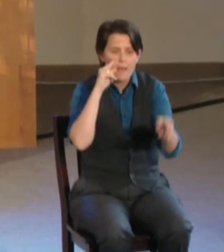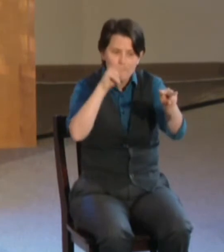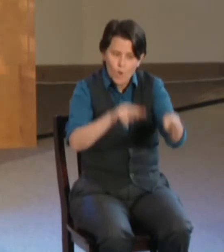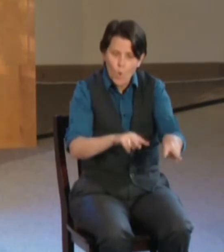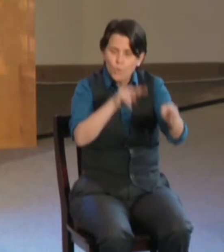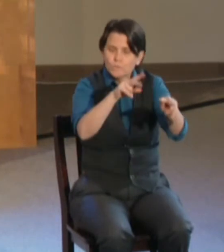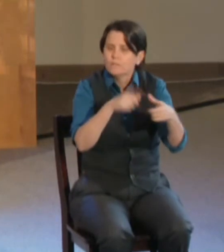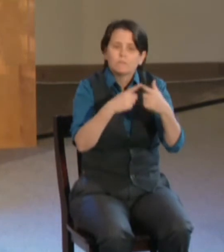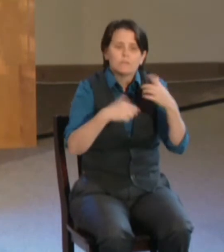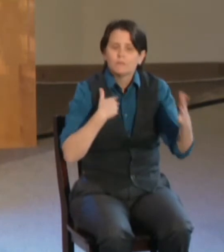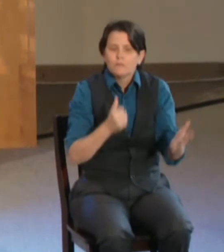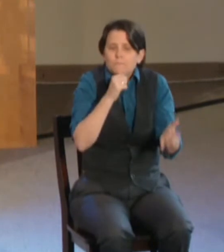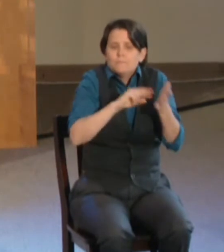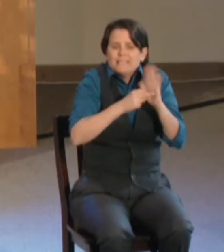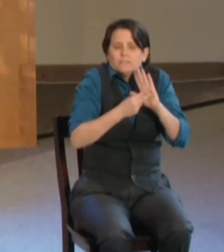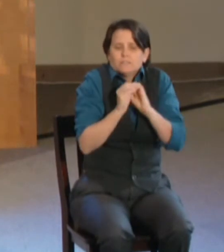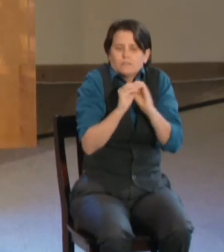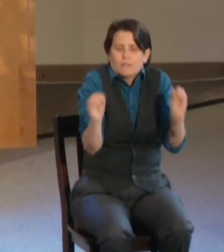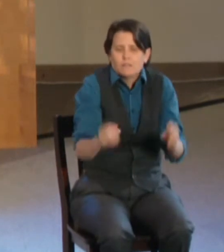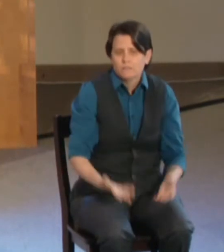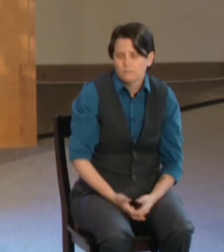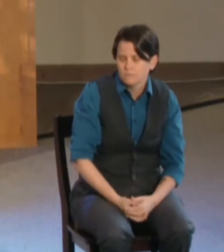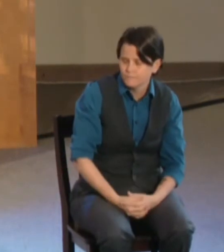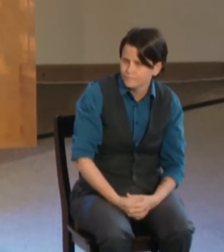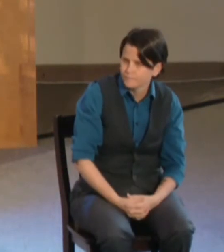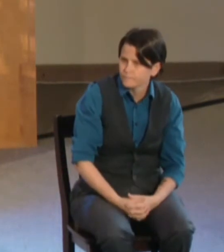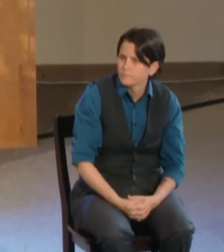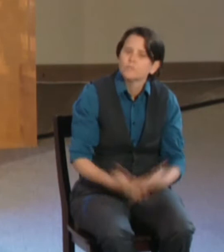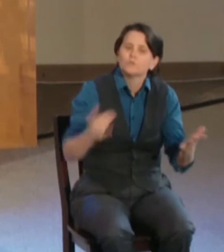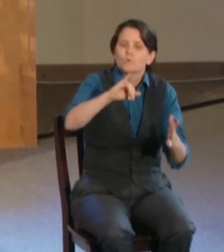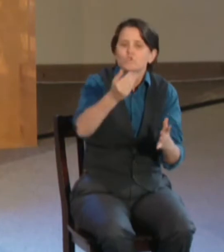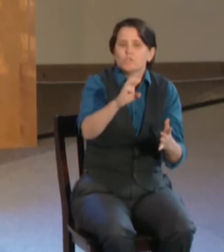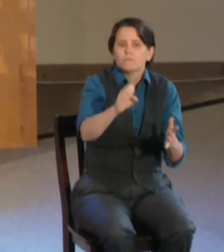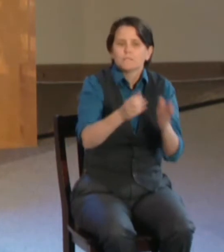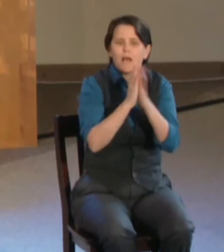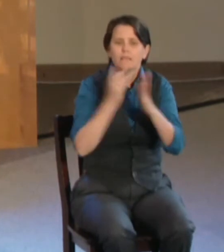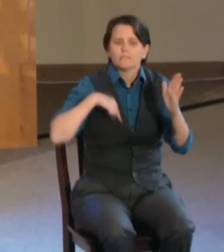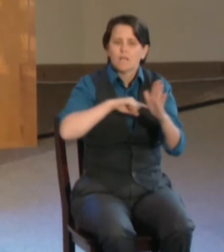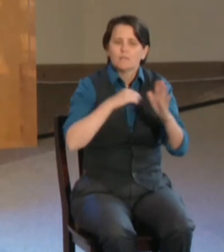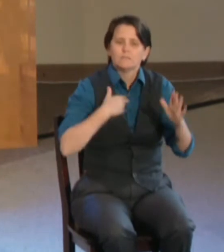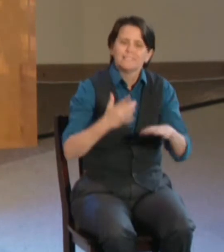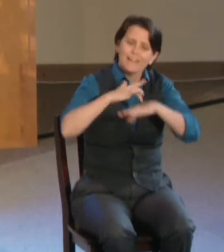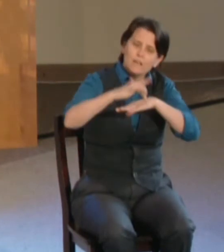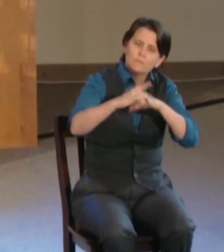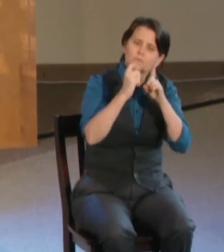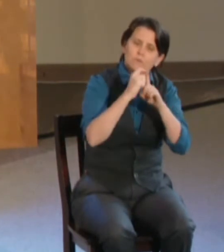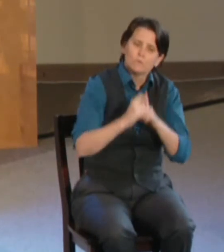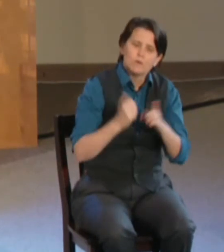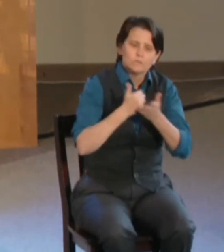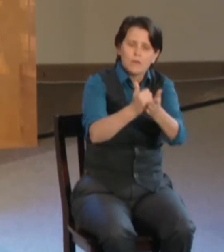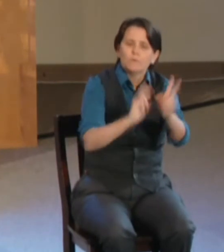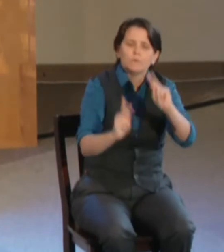to support those in need. James is asking, how would empty words help those who are